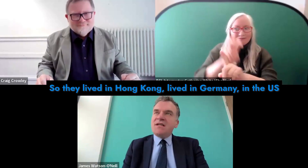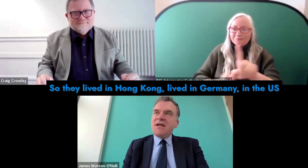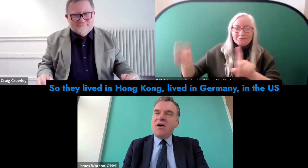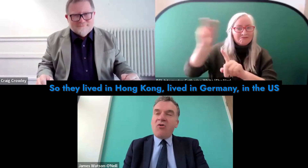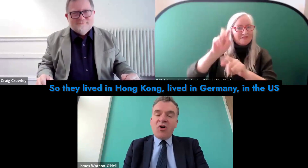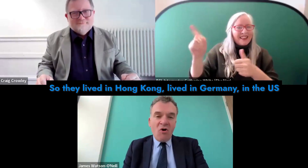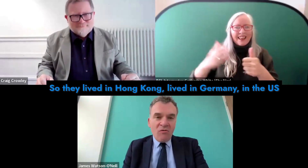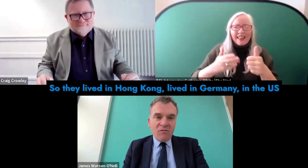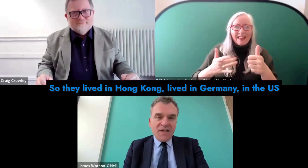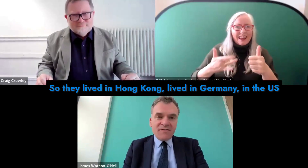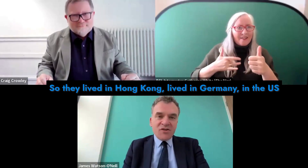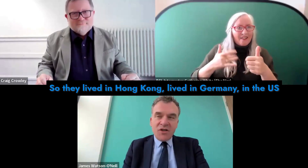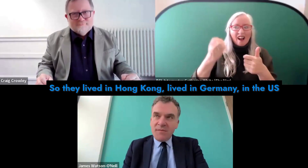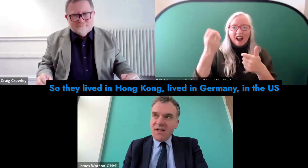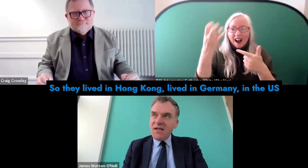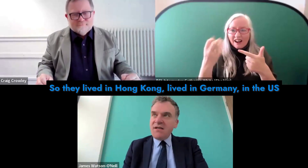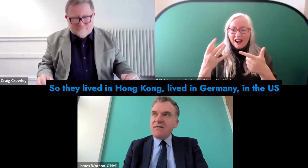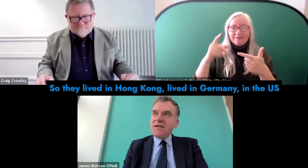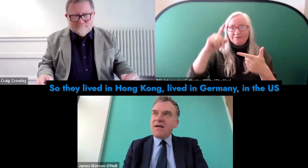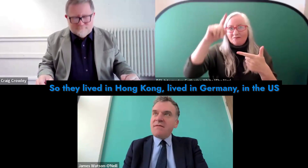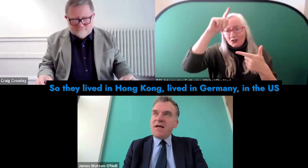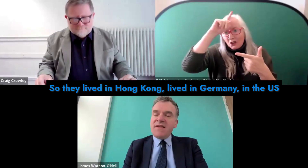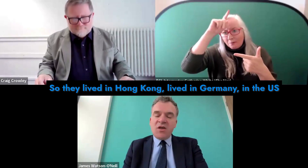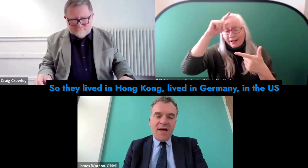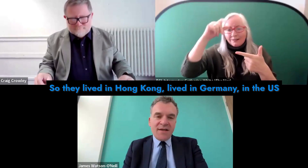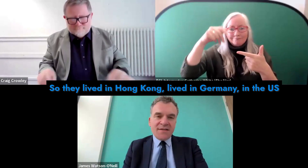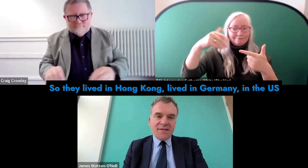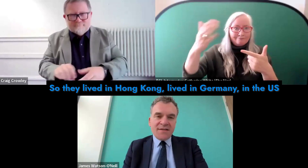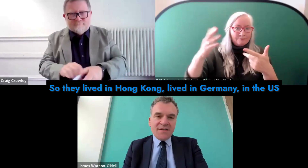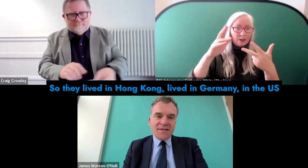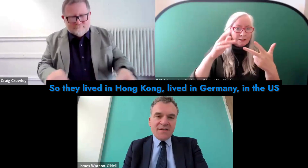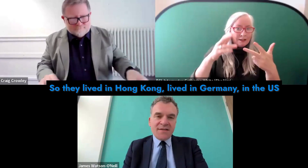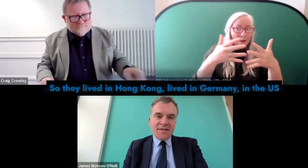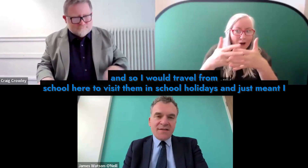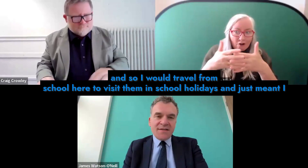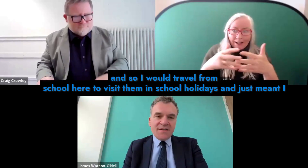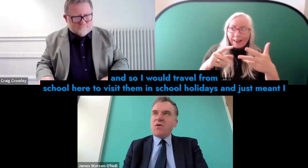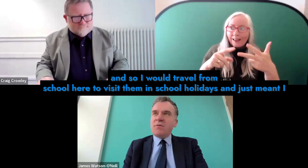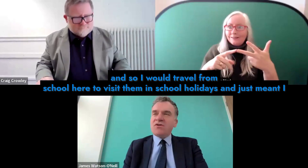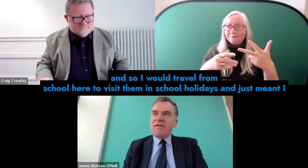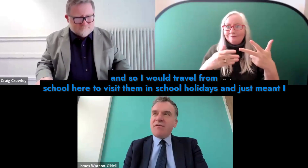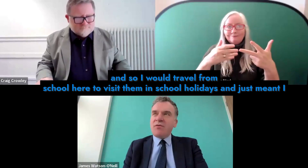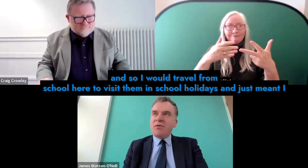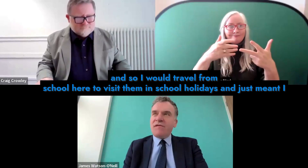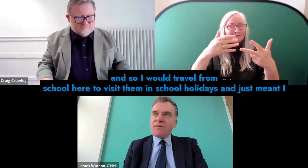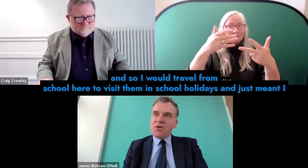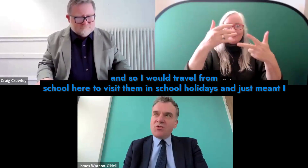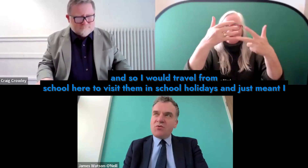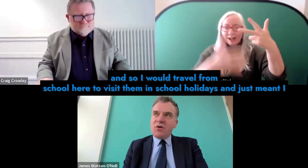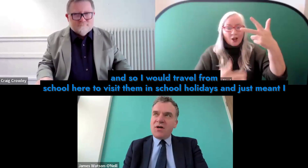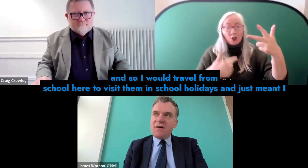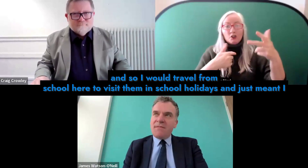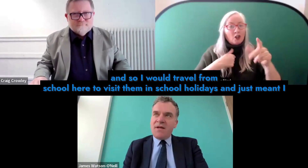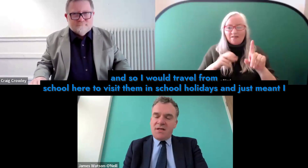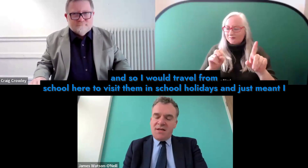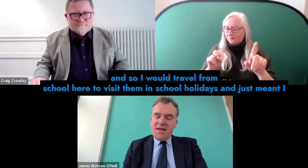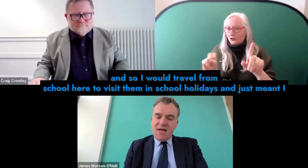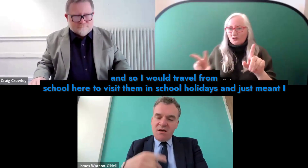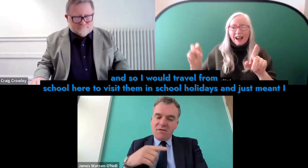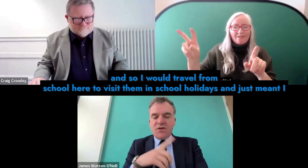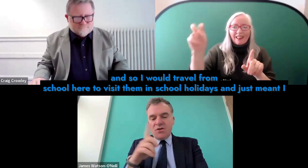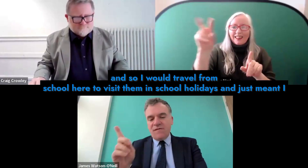lived in Hong Kong, lived in Germany, in the US. And so I would travel from